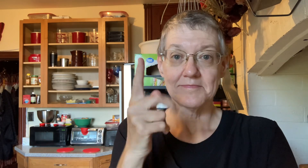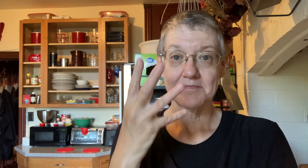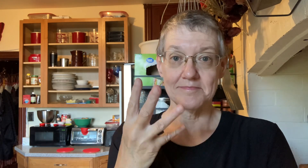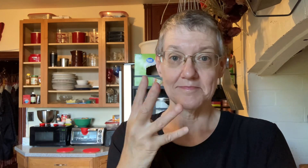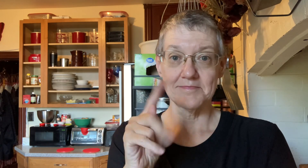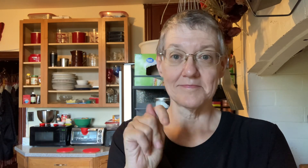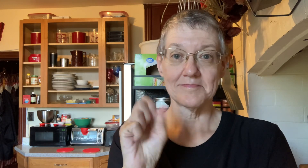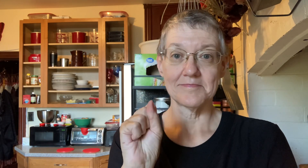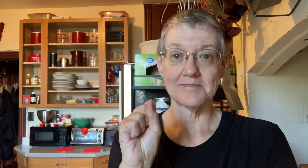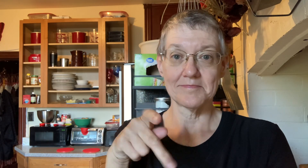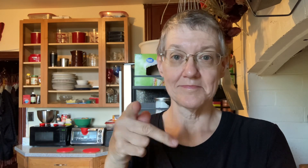1/4 teaspoon of salt,